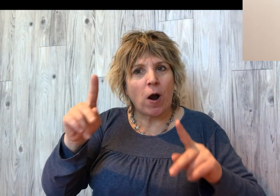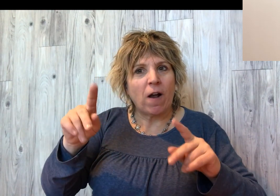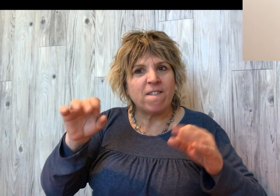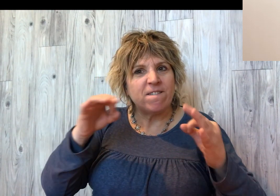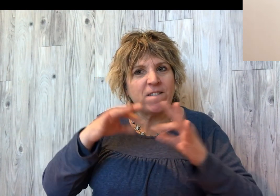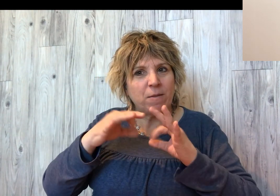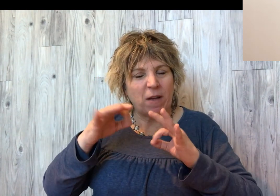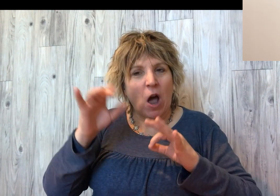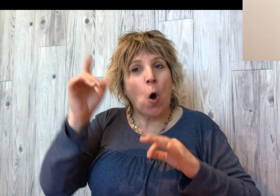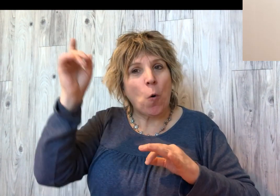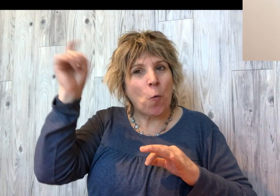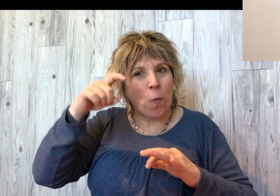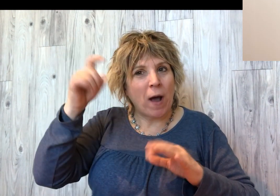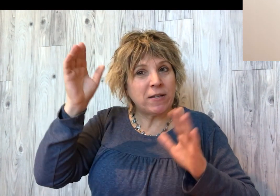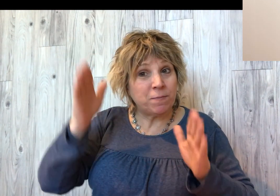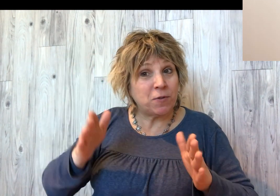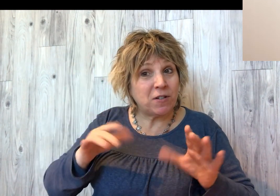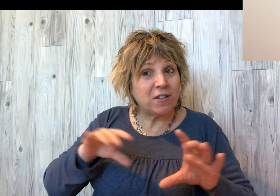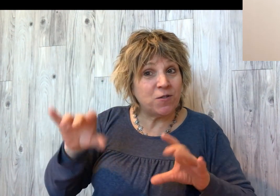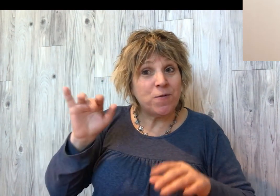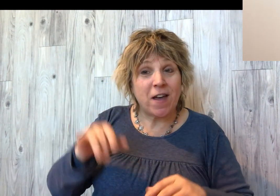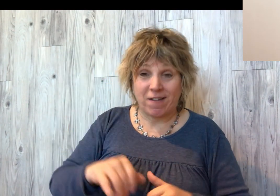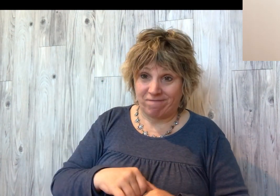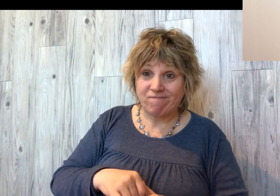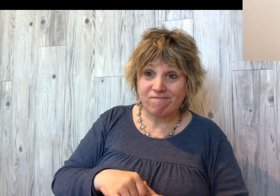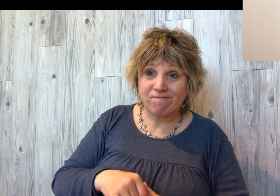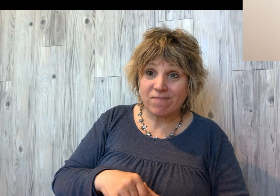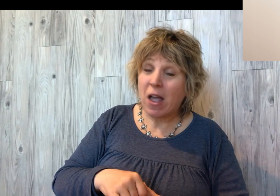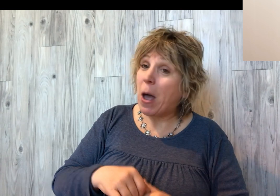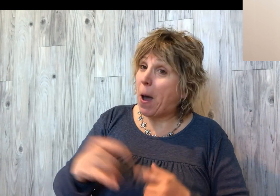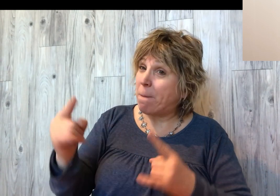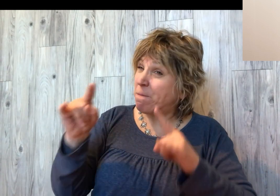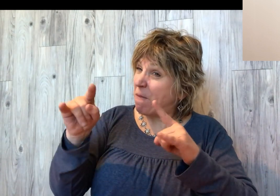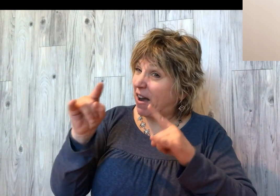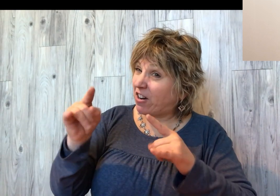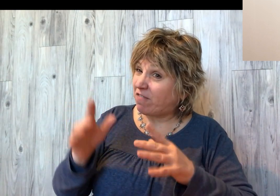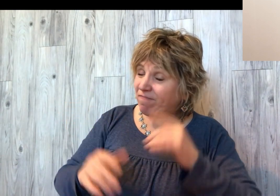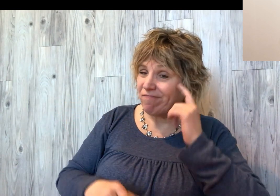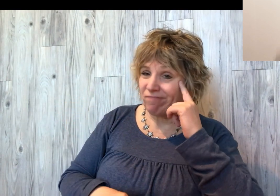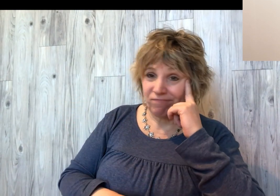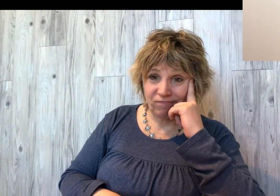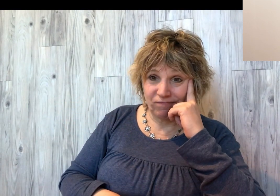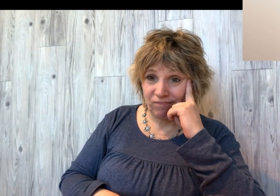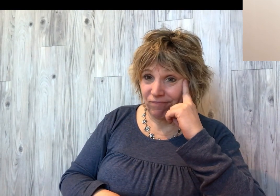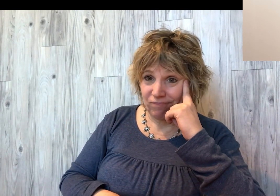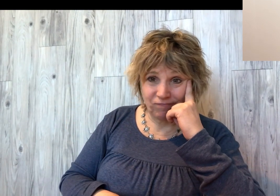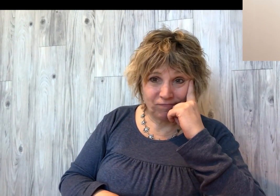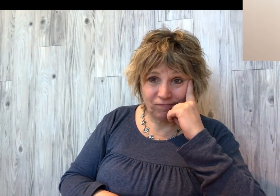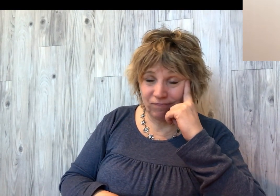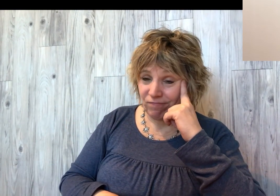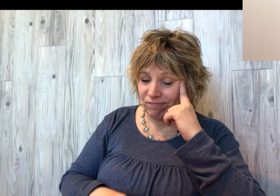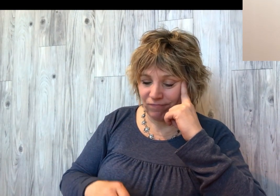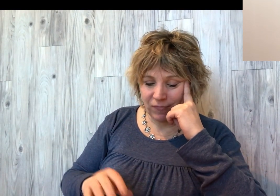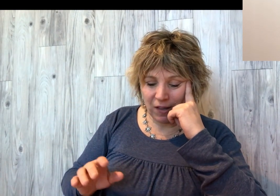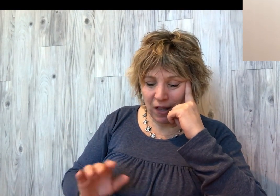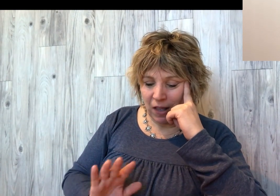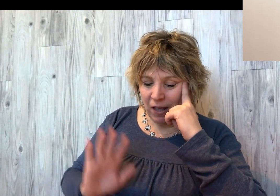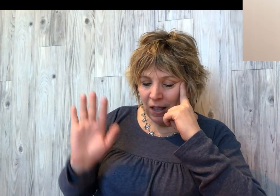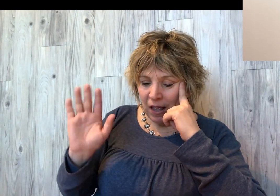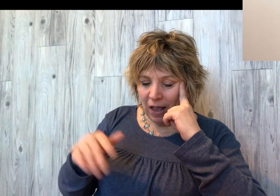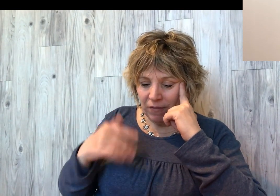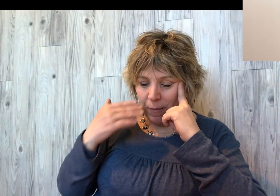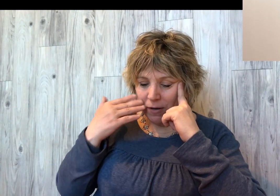for feedback. That's what a wise person does. A mocker just tells everybody what they think they need to know, everybody needs to